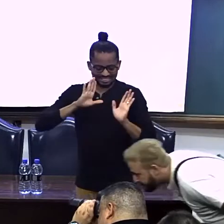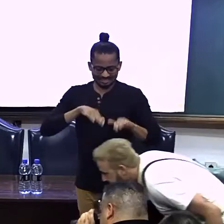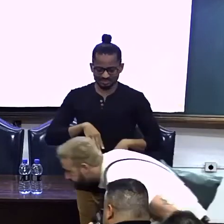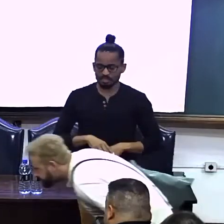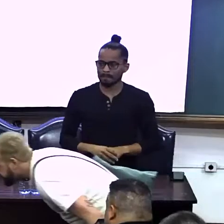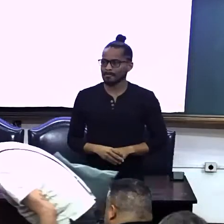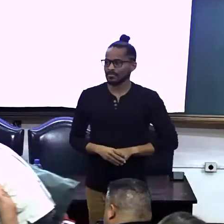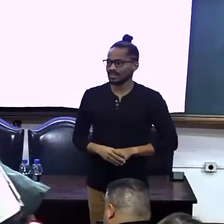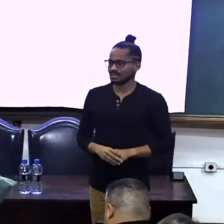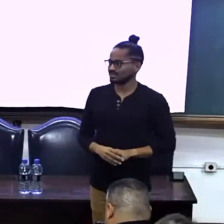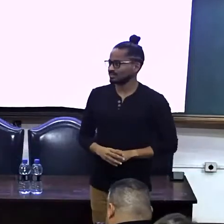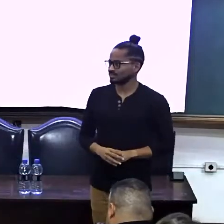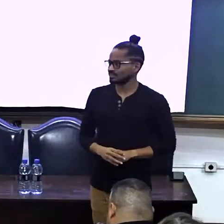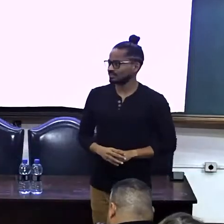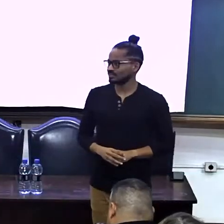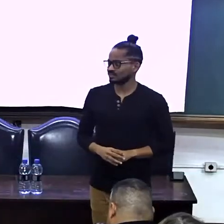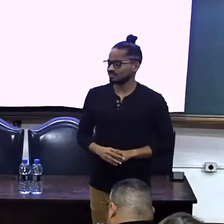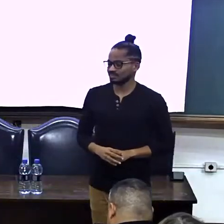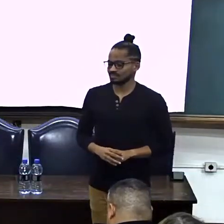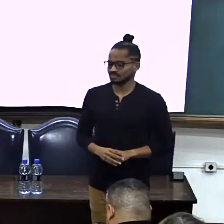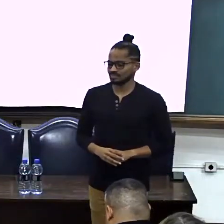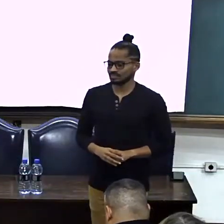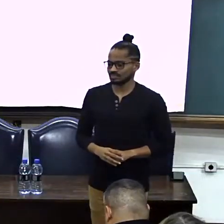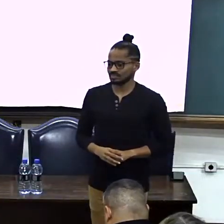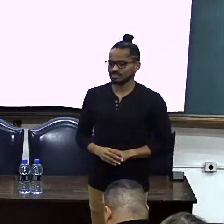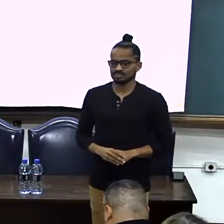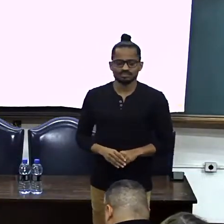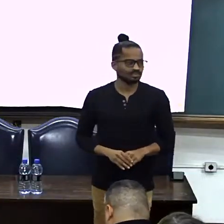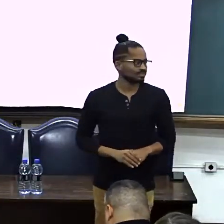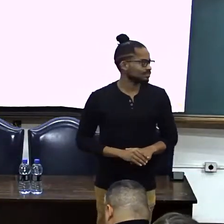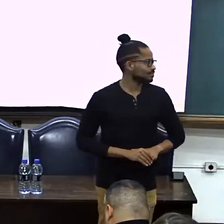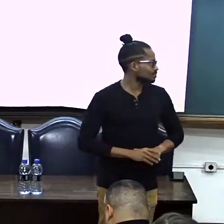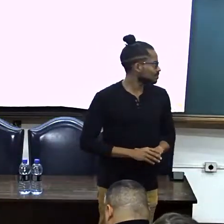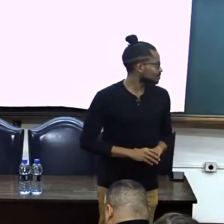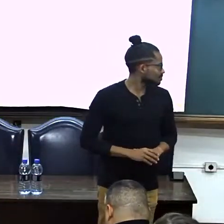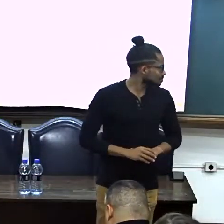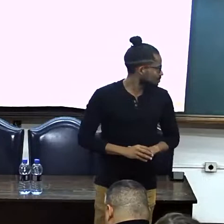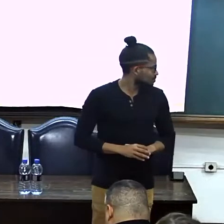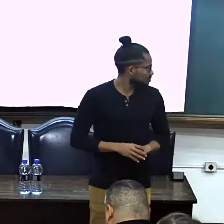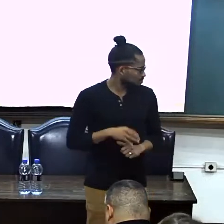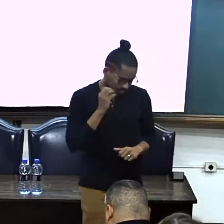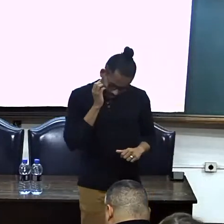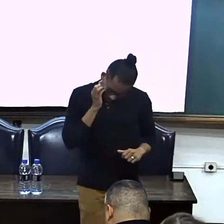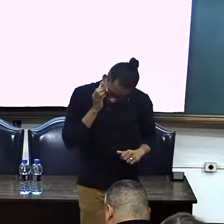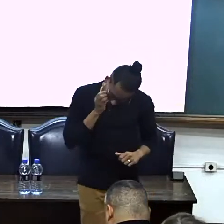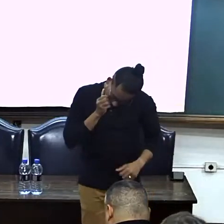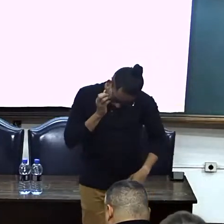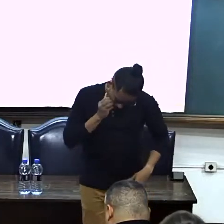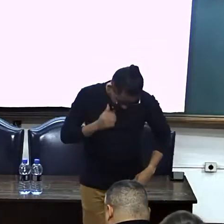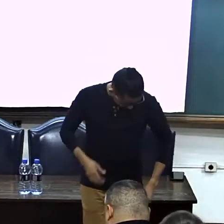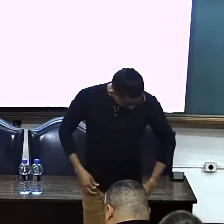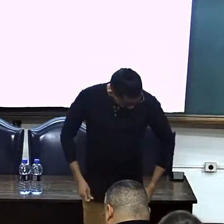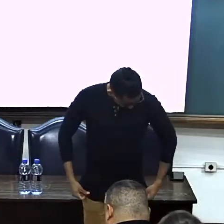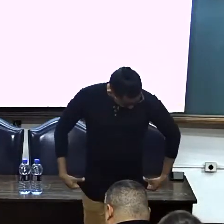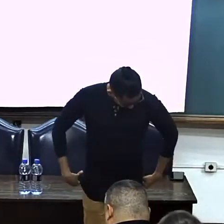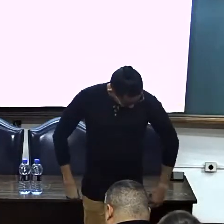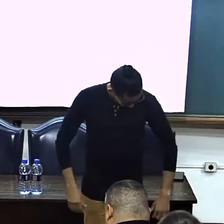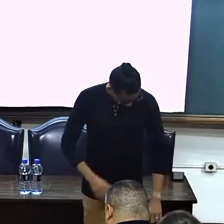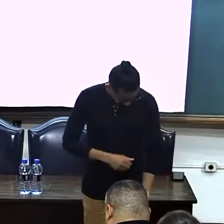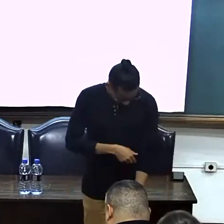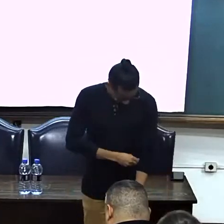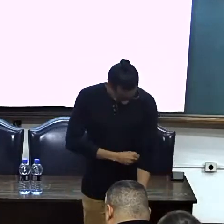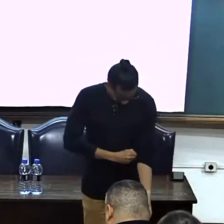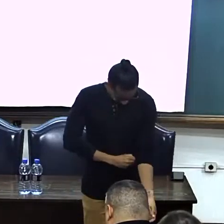vai fazer hoje é trazer dados que ela colheu, dados articulatórios que ela colheu e que